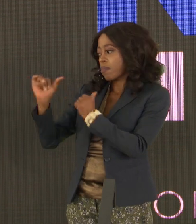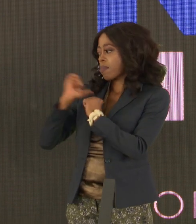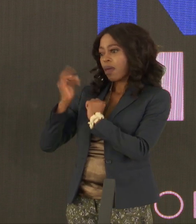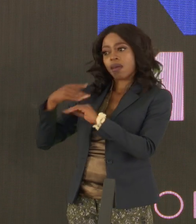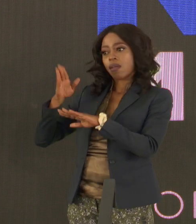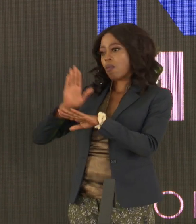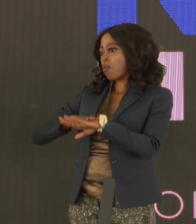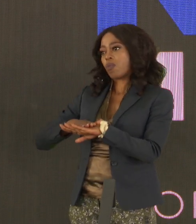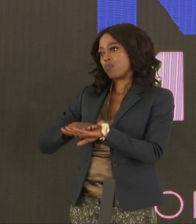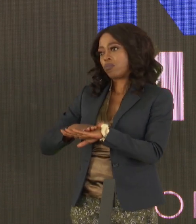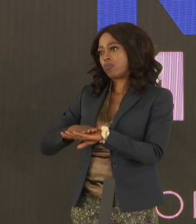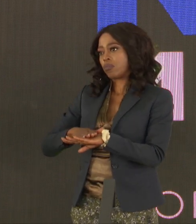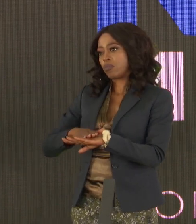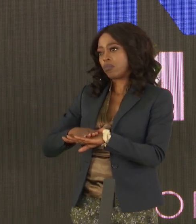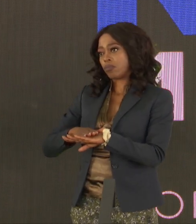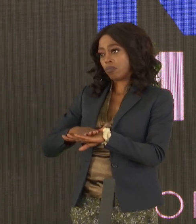again.